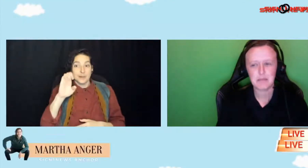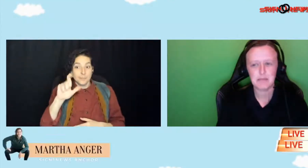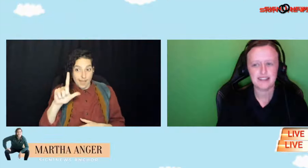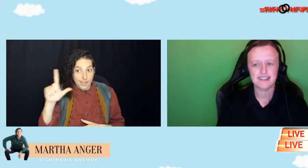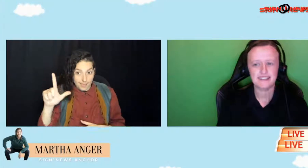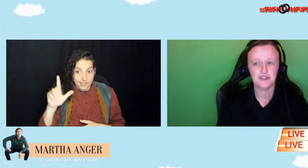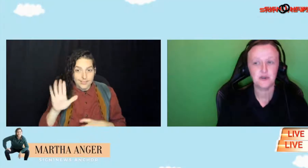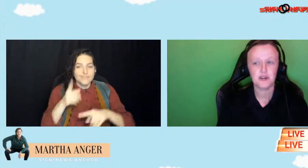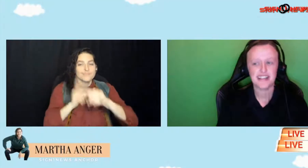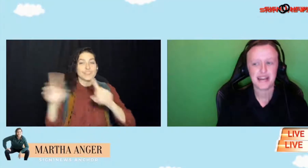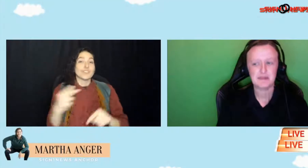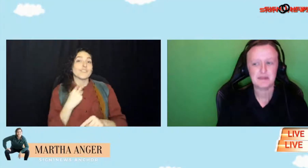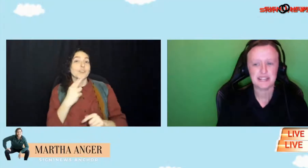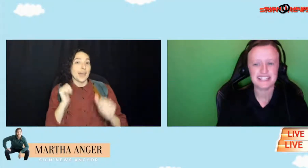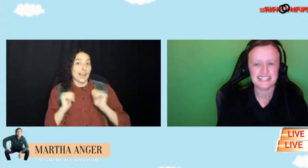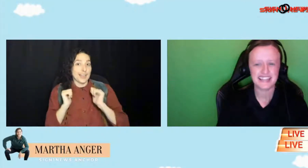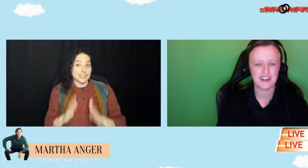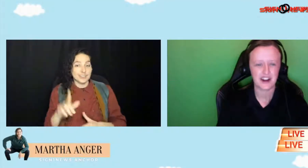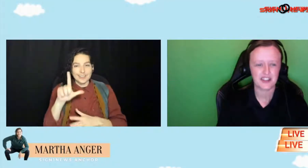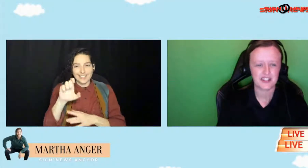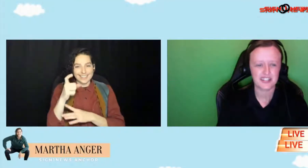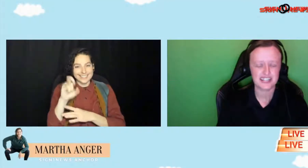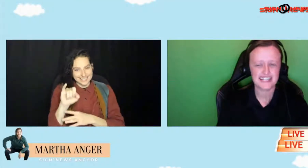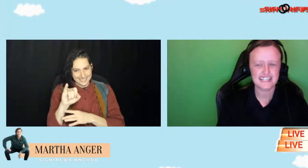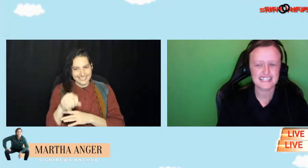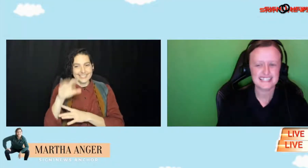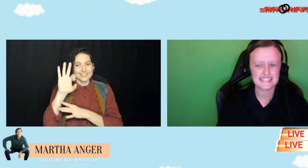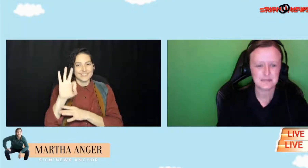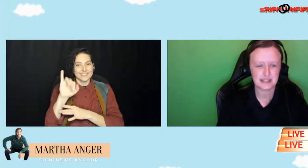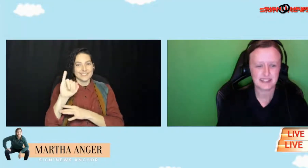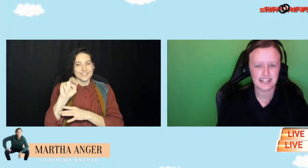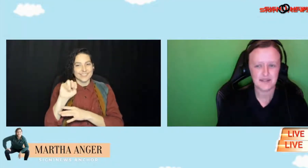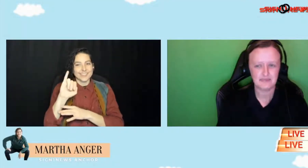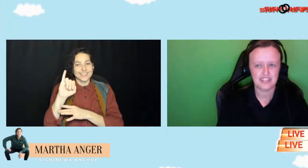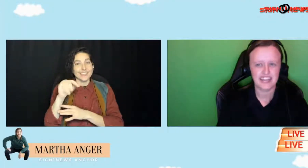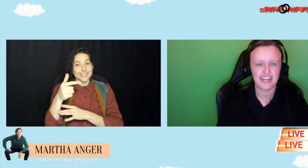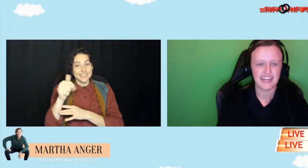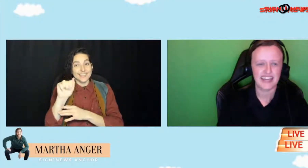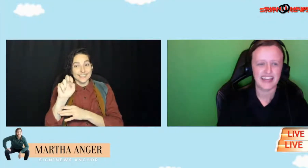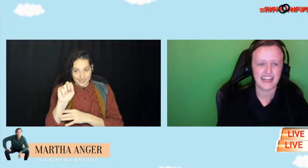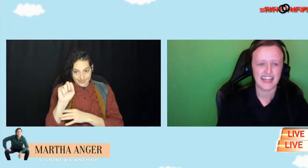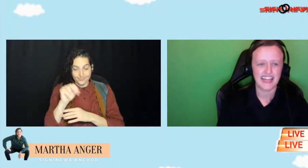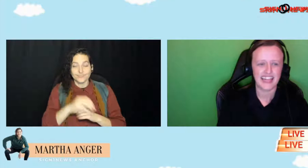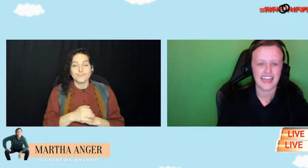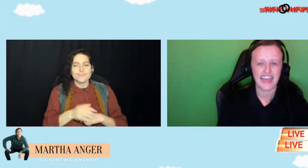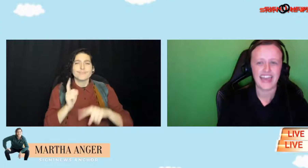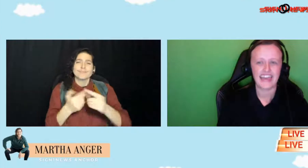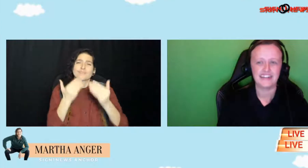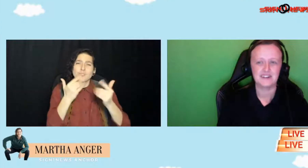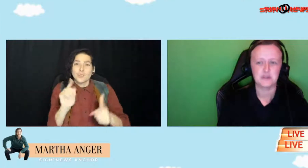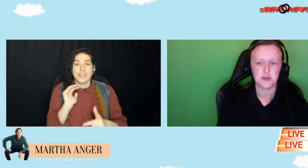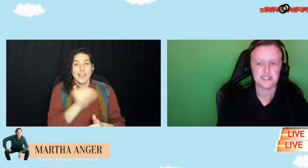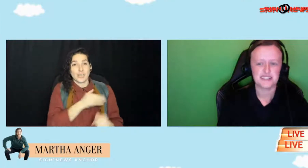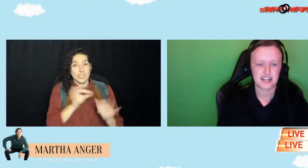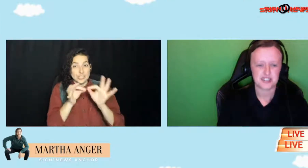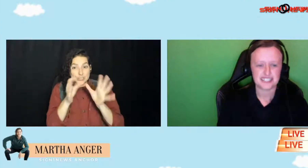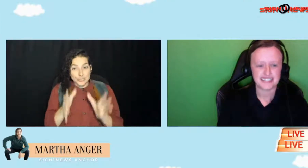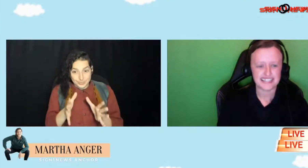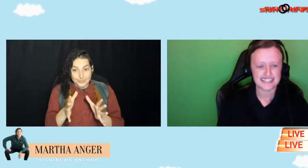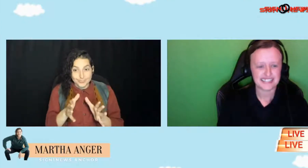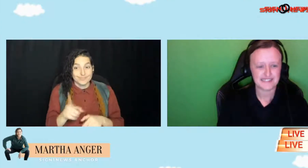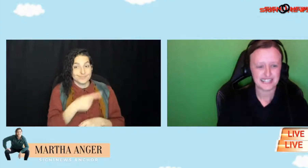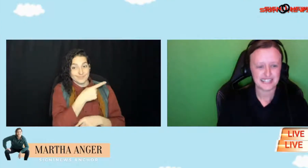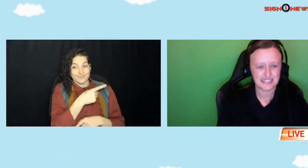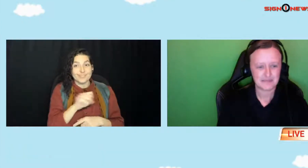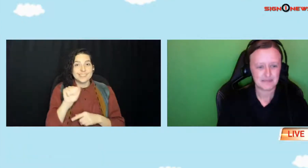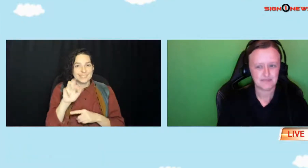today, New York Times best-selling author, Cece Bell. Can you hear it? And voice actress,